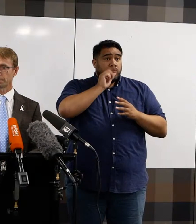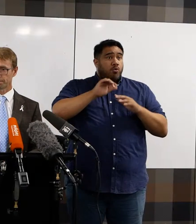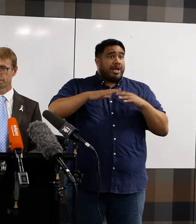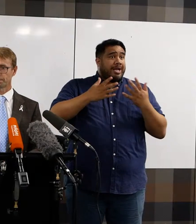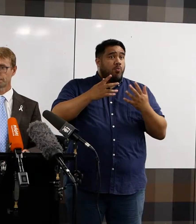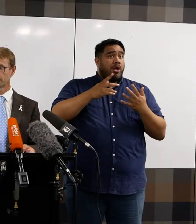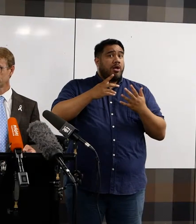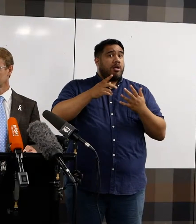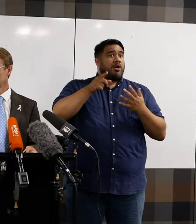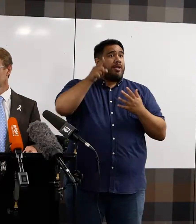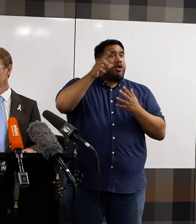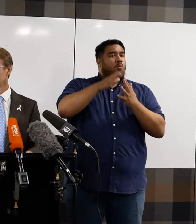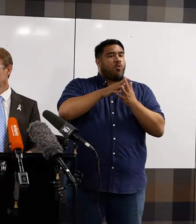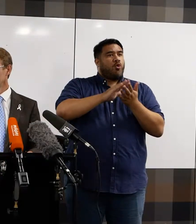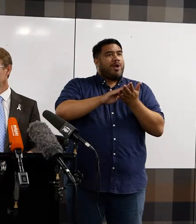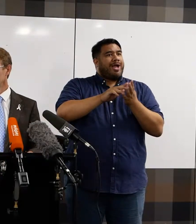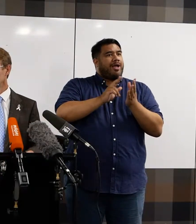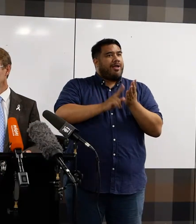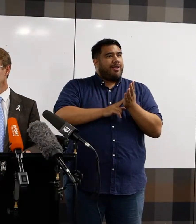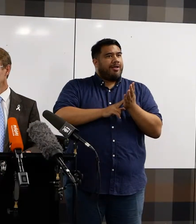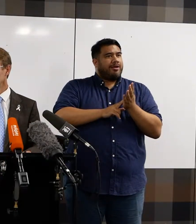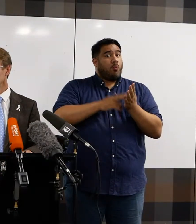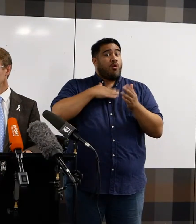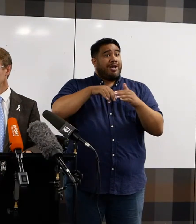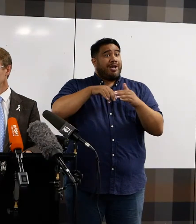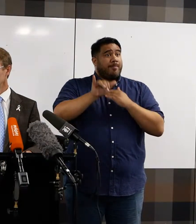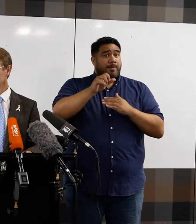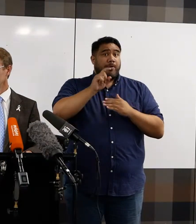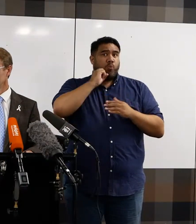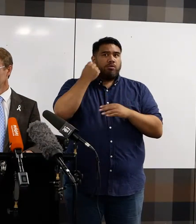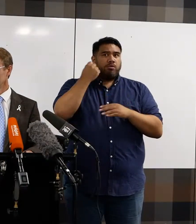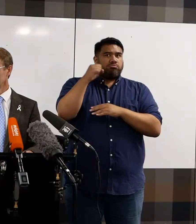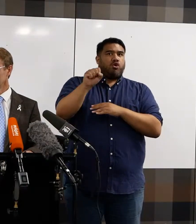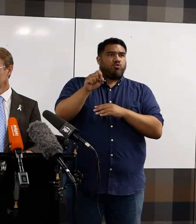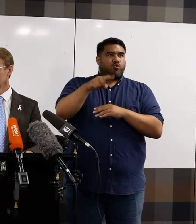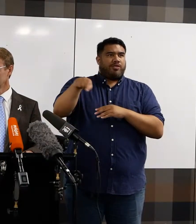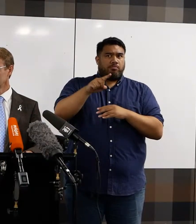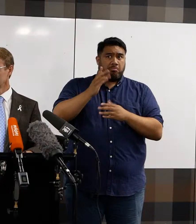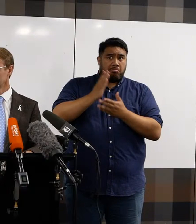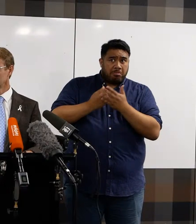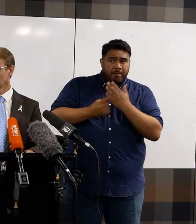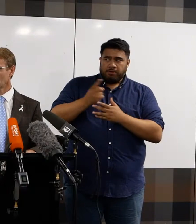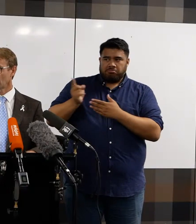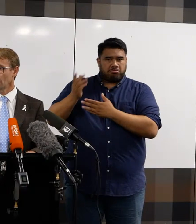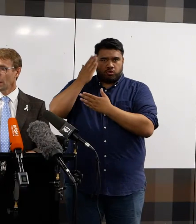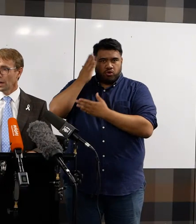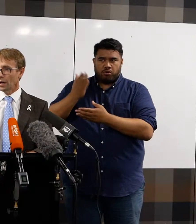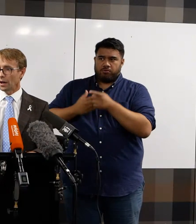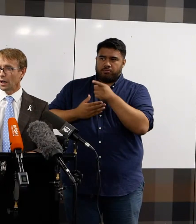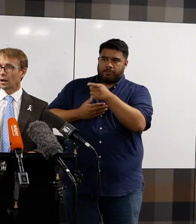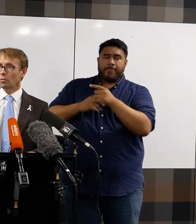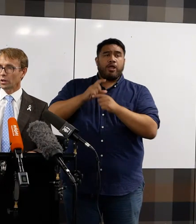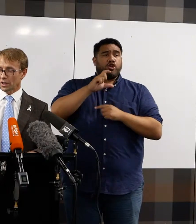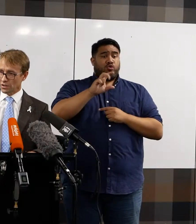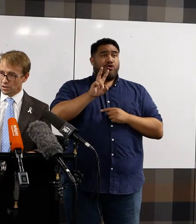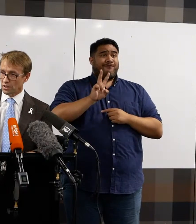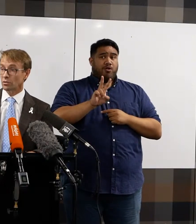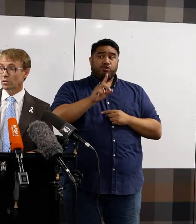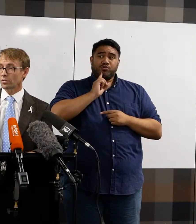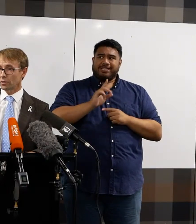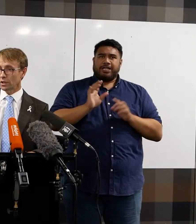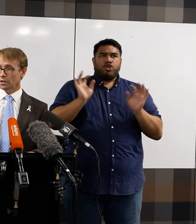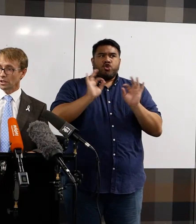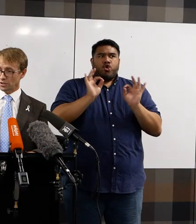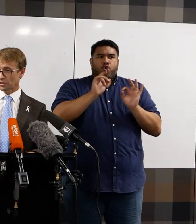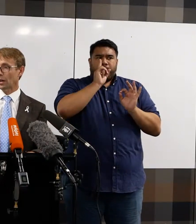that. You said yesterday 6 people have been tested for coronavirus. Have there been any others in the last 24 hours? What I can say is